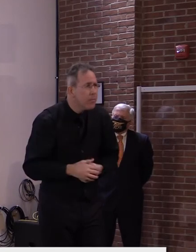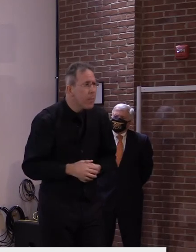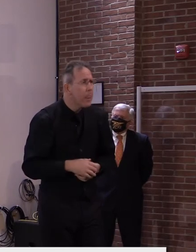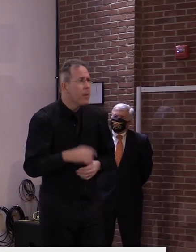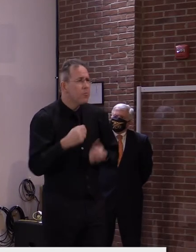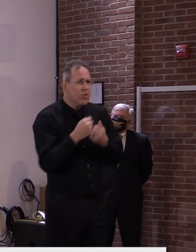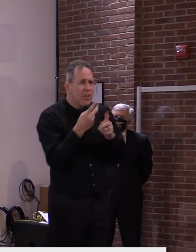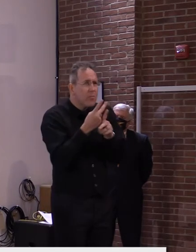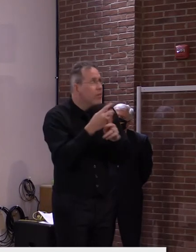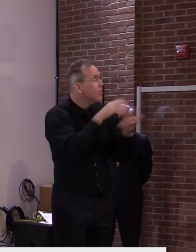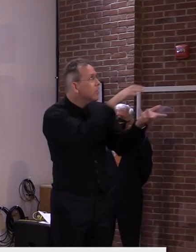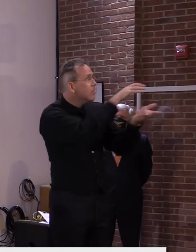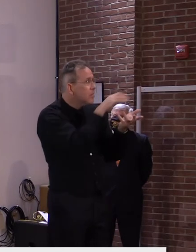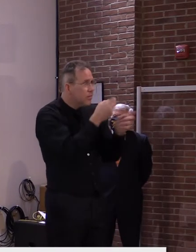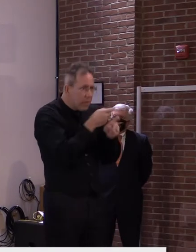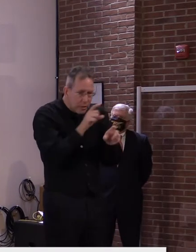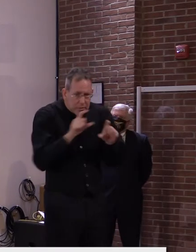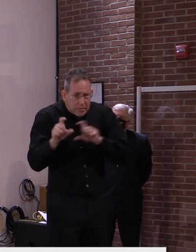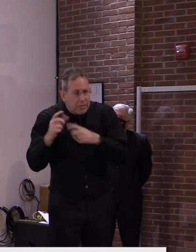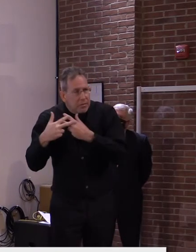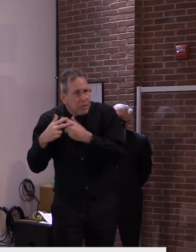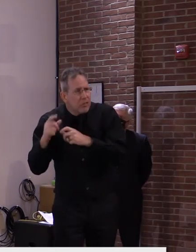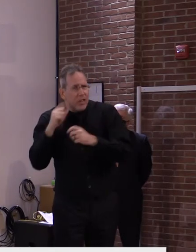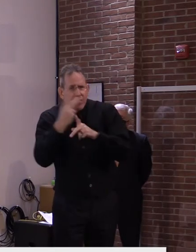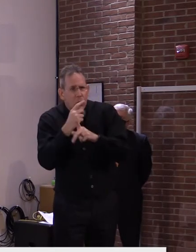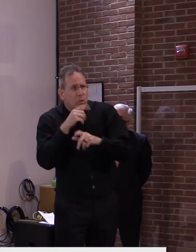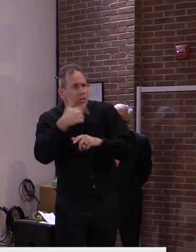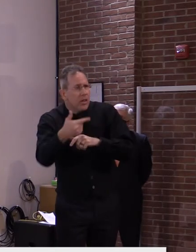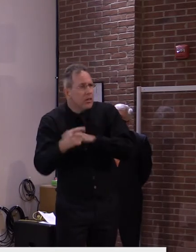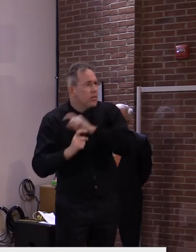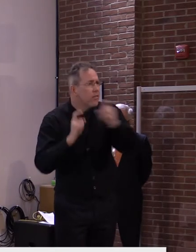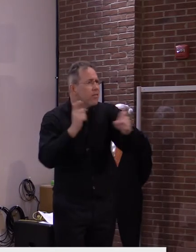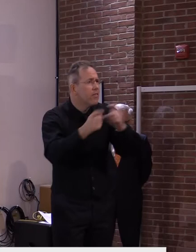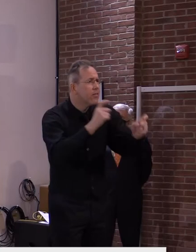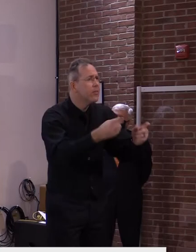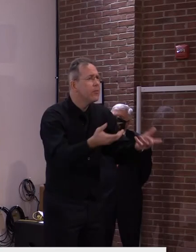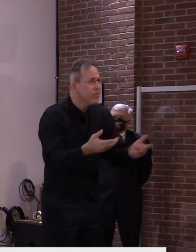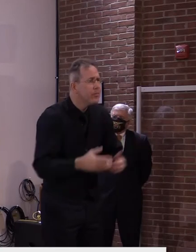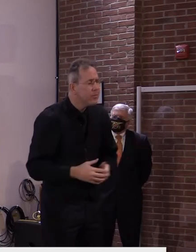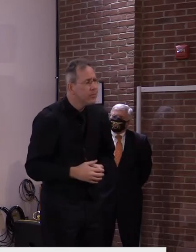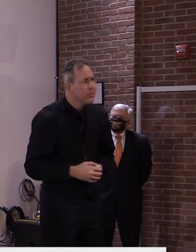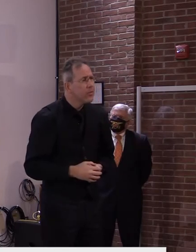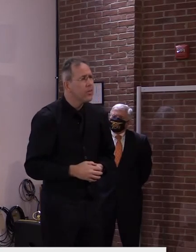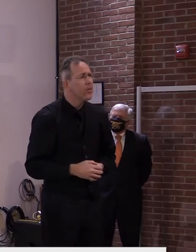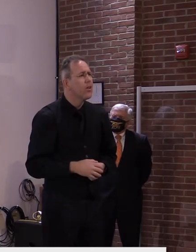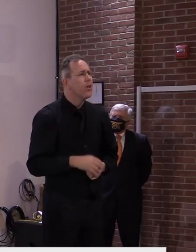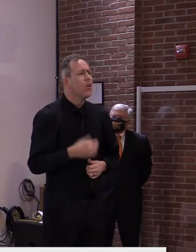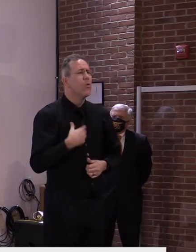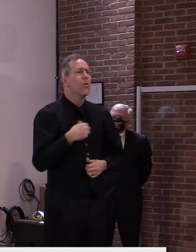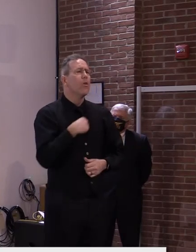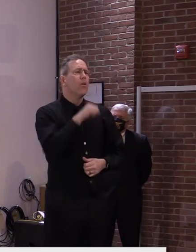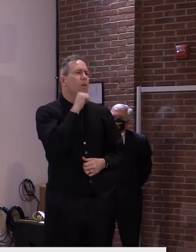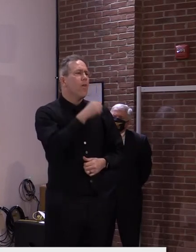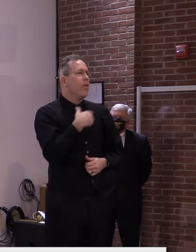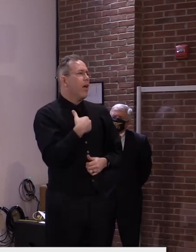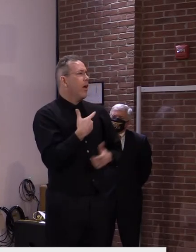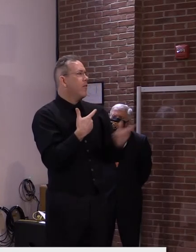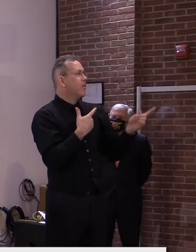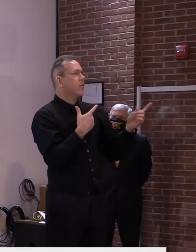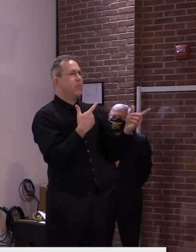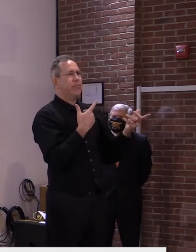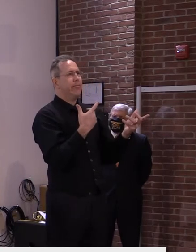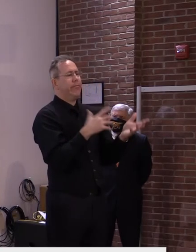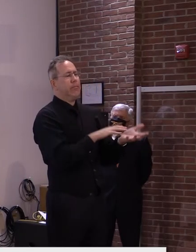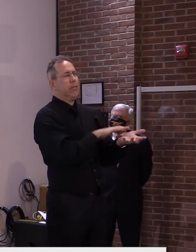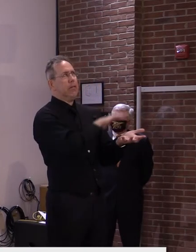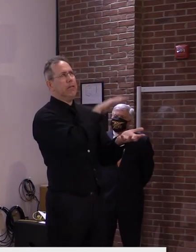appropriately. And the reality is we would love to have 300,000 doses of vaccine coming